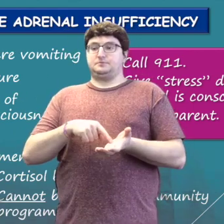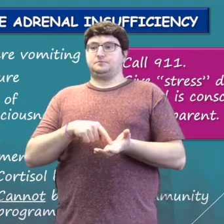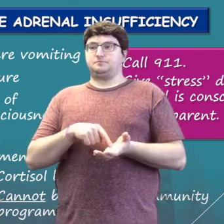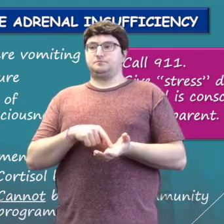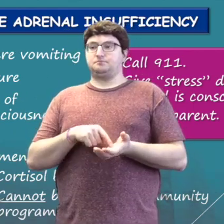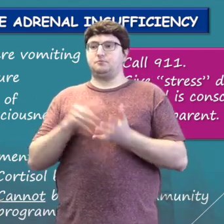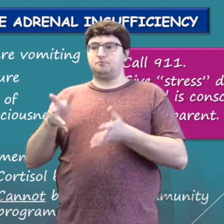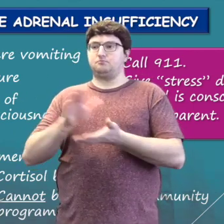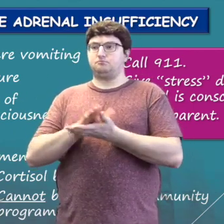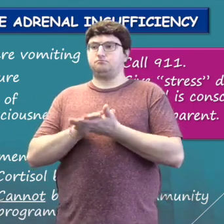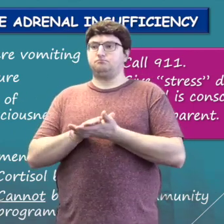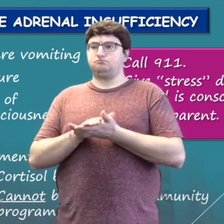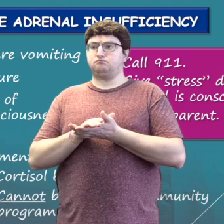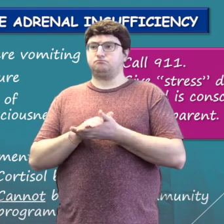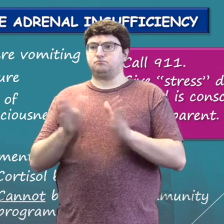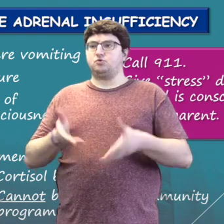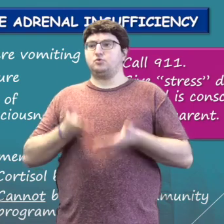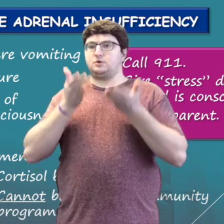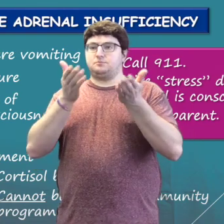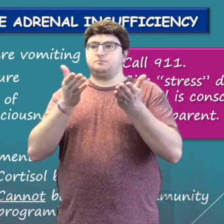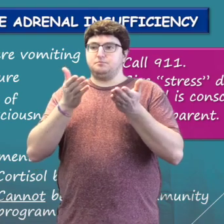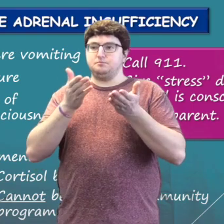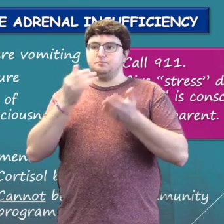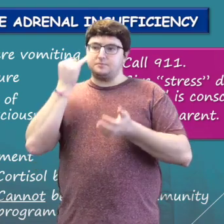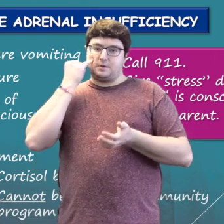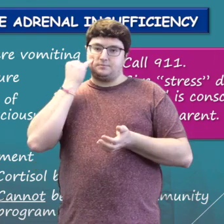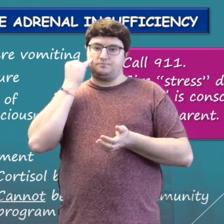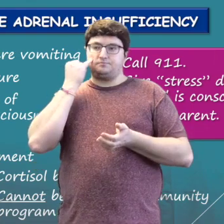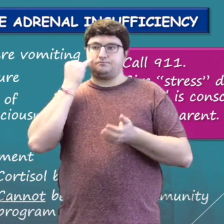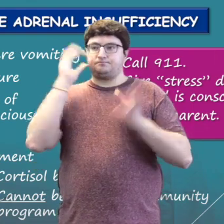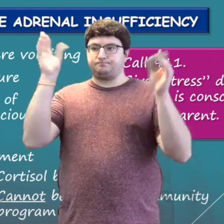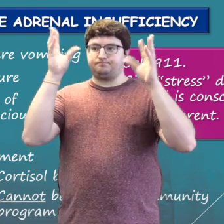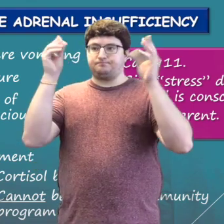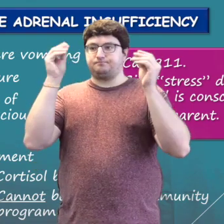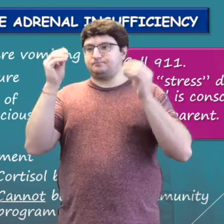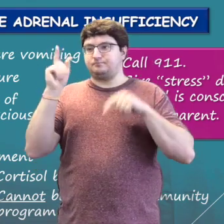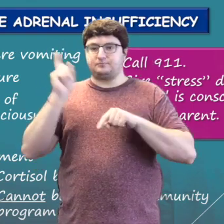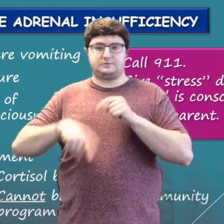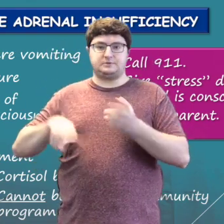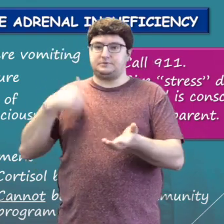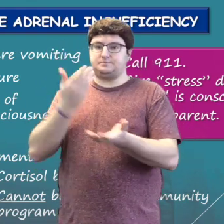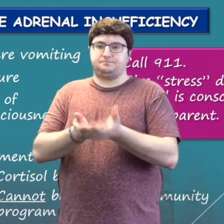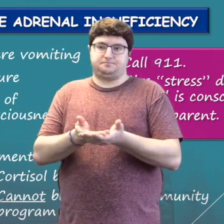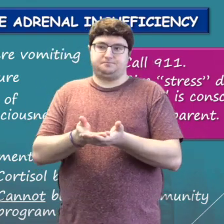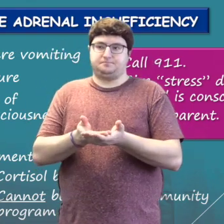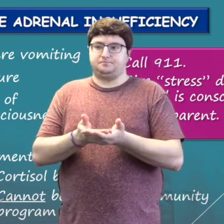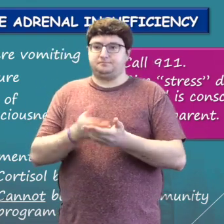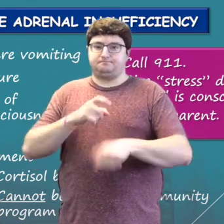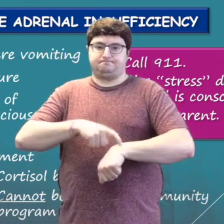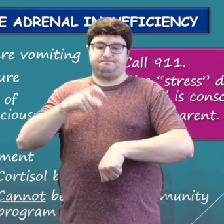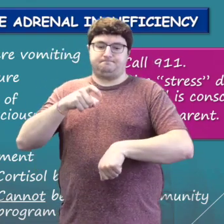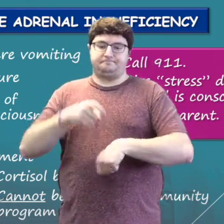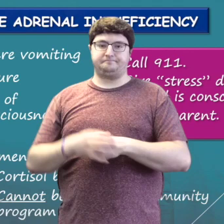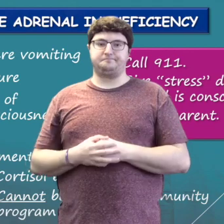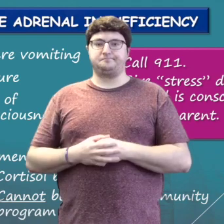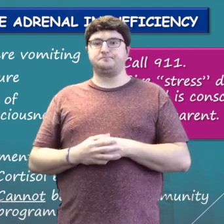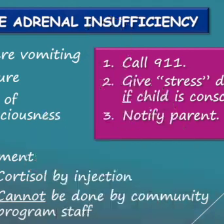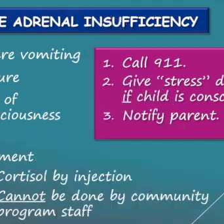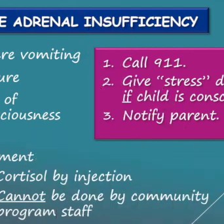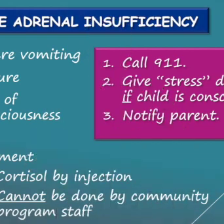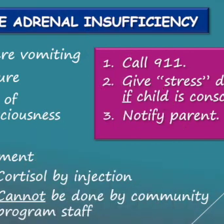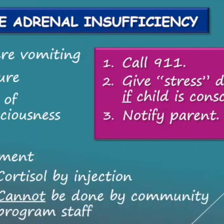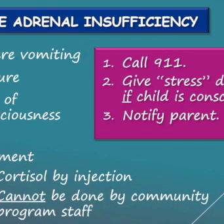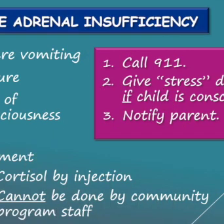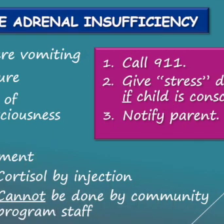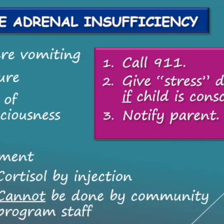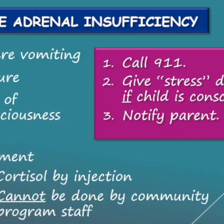Storing injectable cortisol at the community program is recommended if the response time of medical personnel